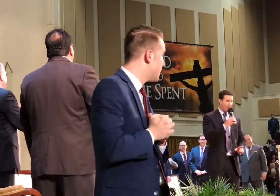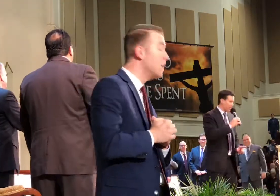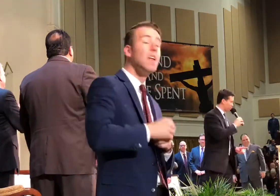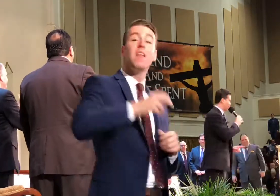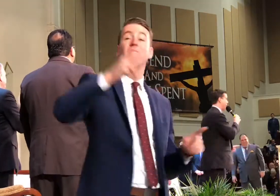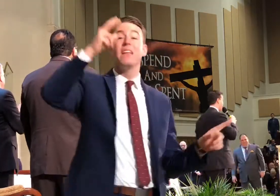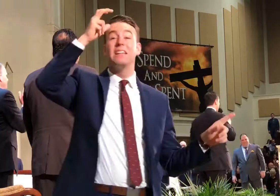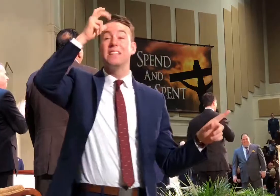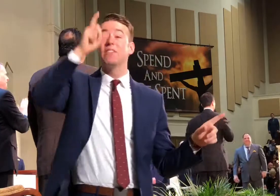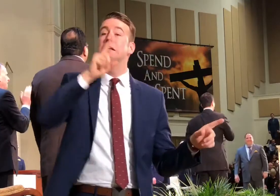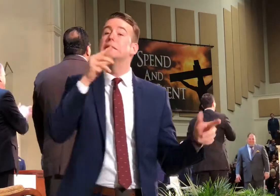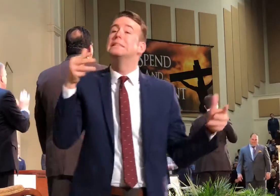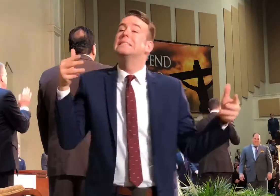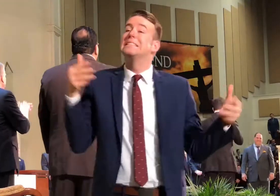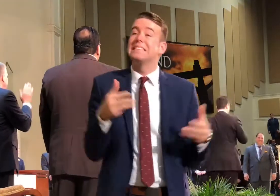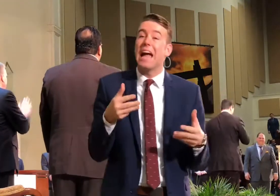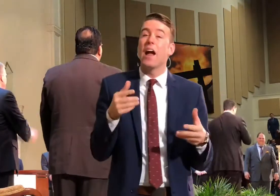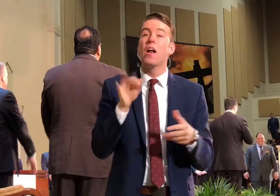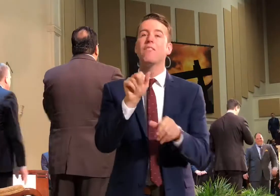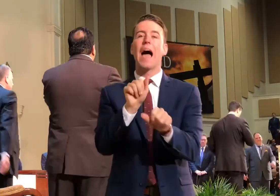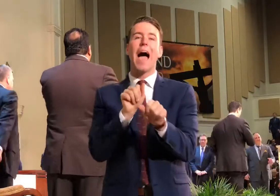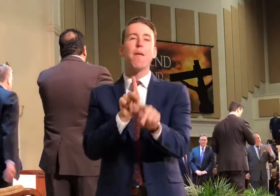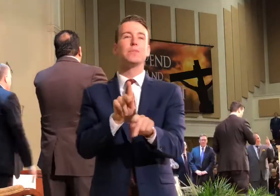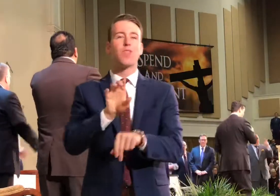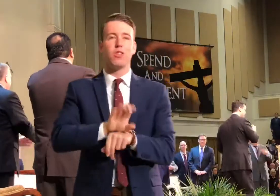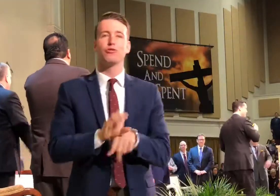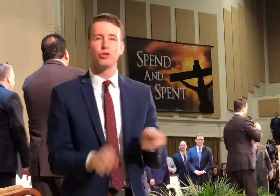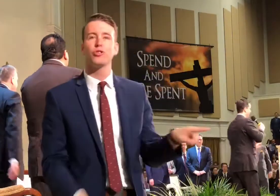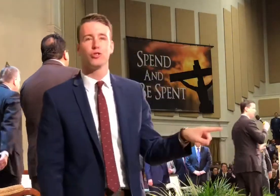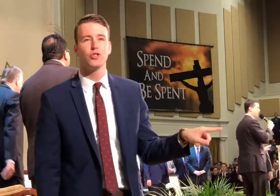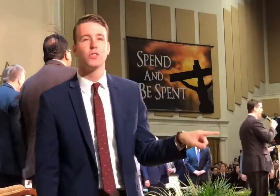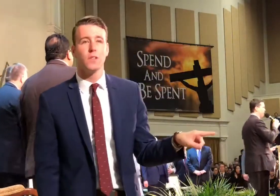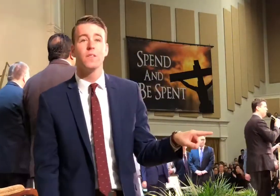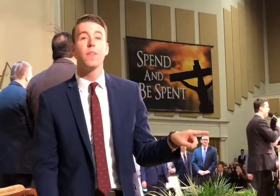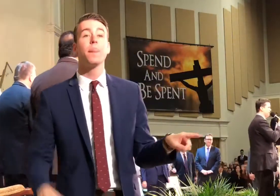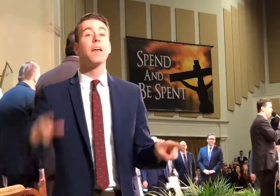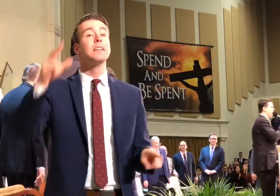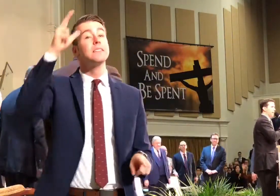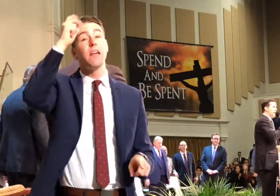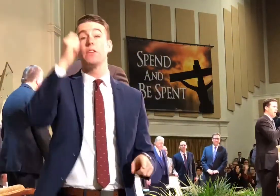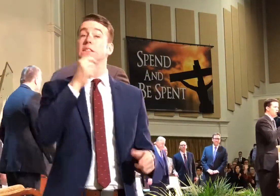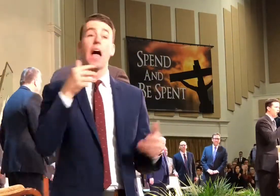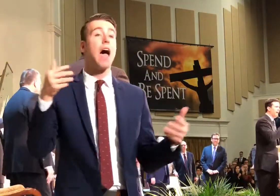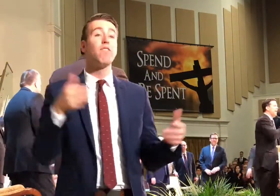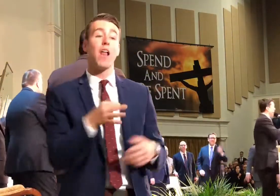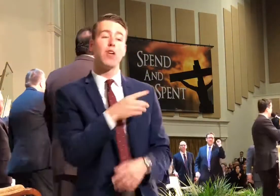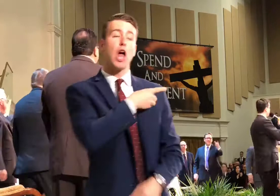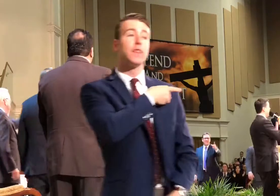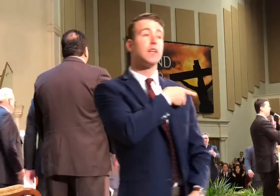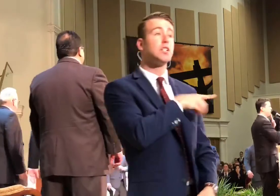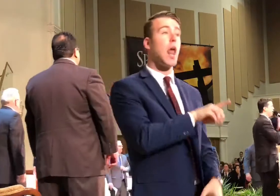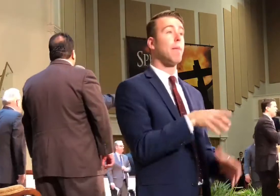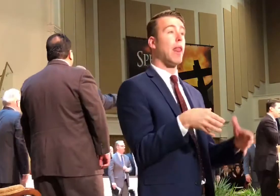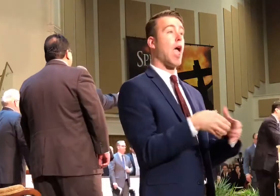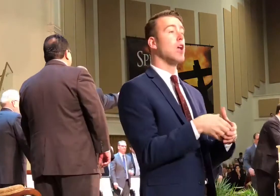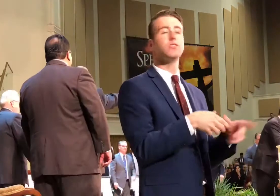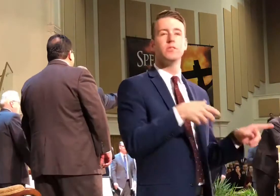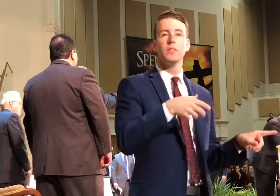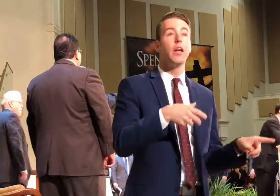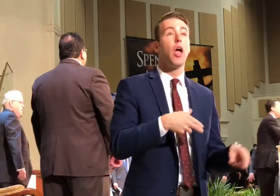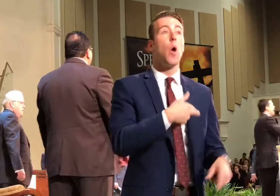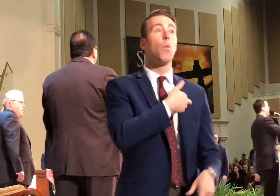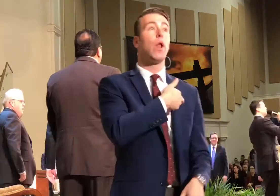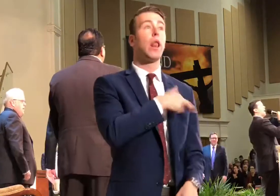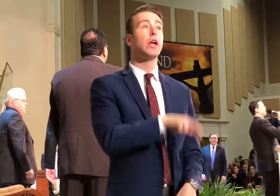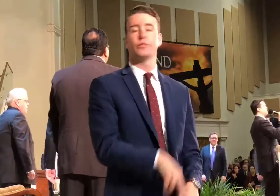The devil is scared of an apostolic church. He's not afraid of denomination. He's not afraid of